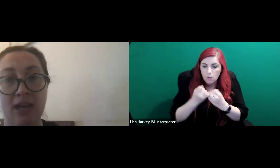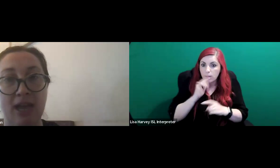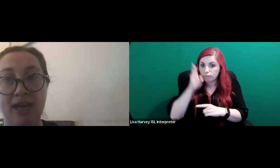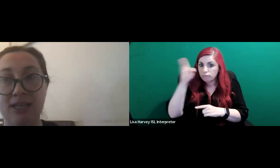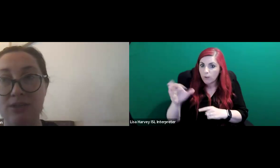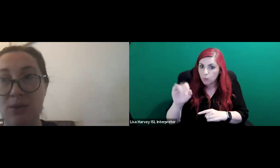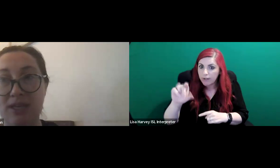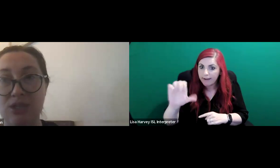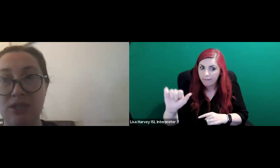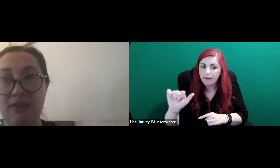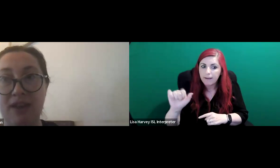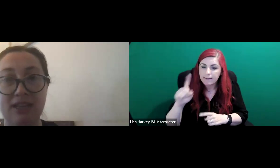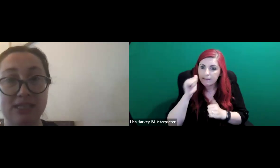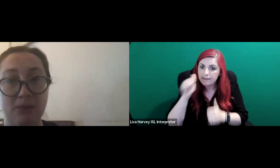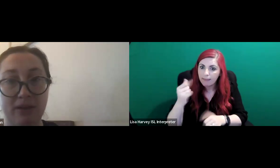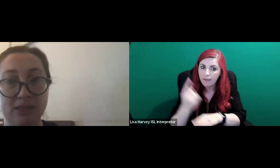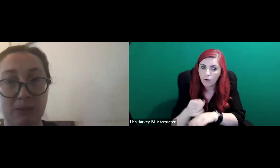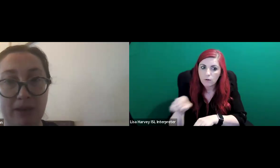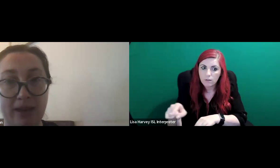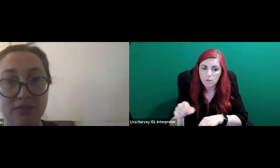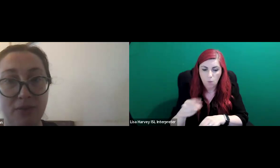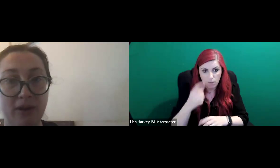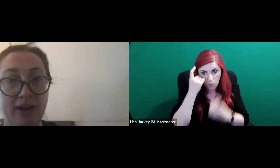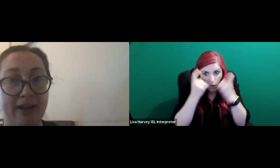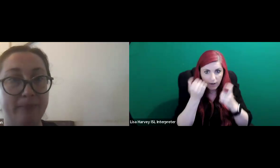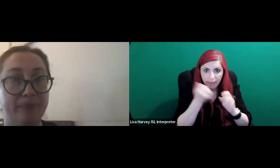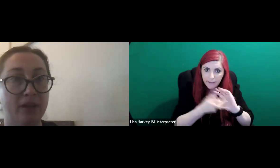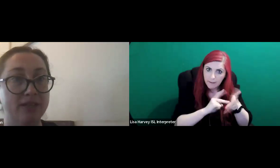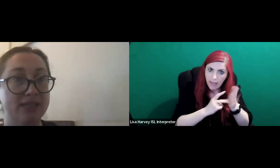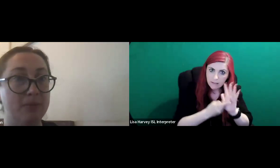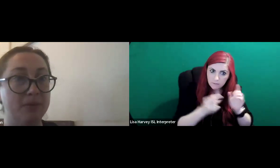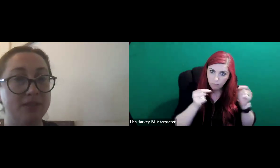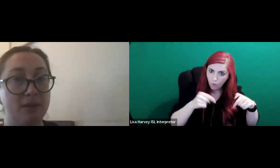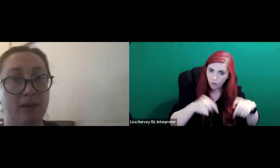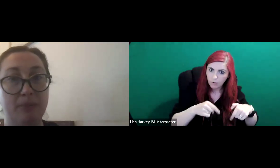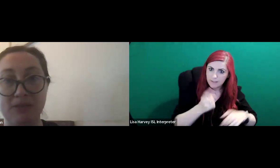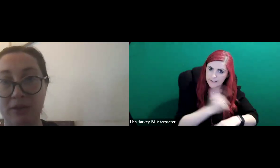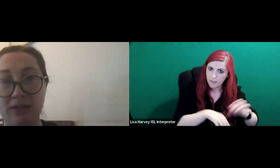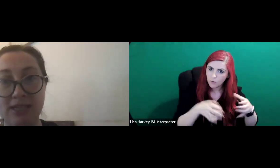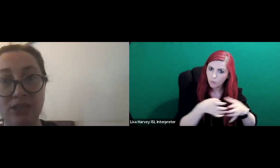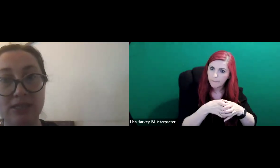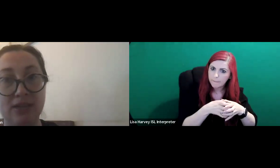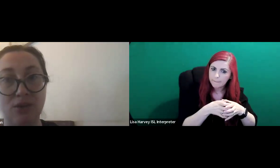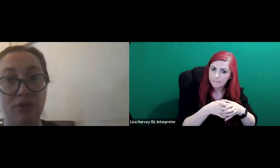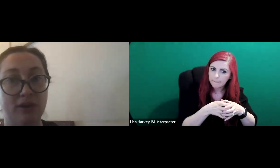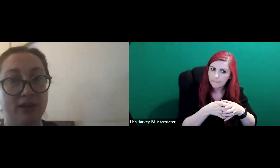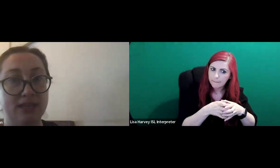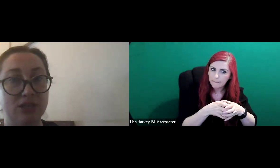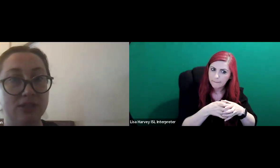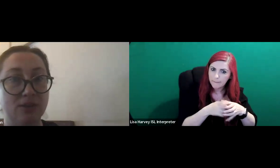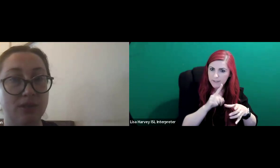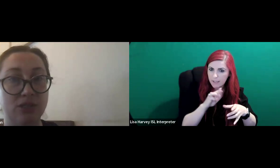Geneva. And there's a question if anything similar is being planned for disabled people's organizations and